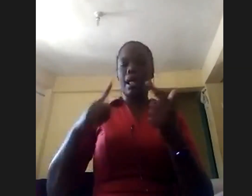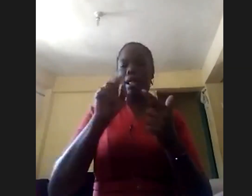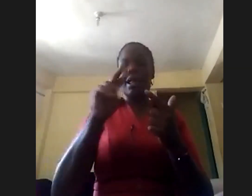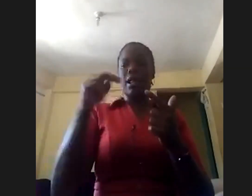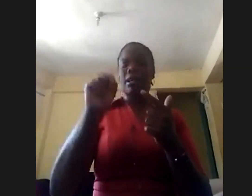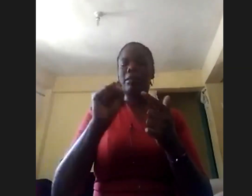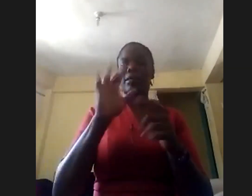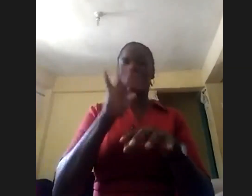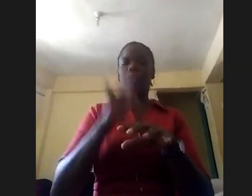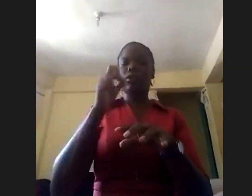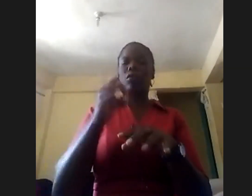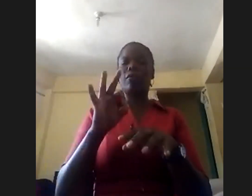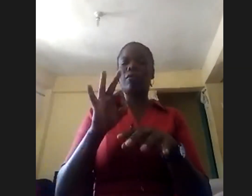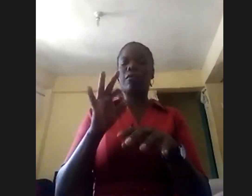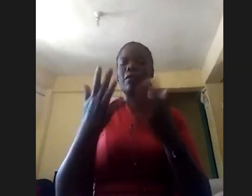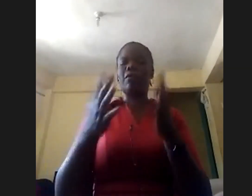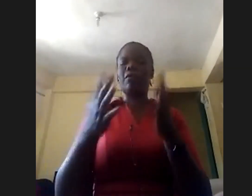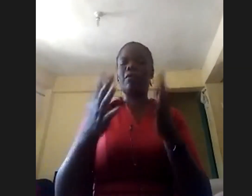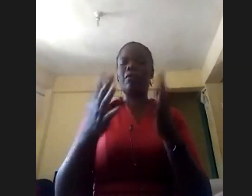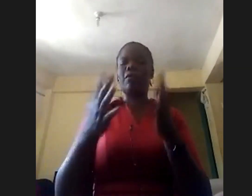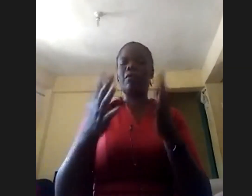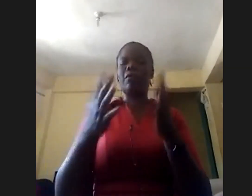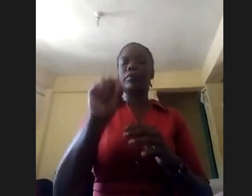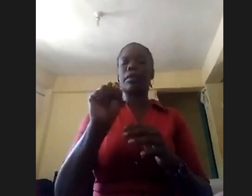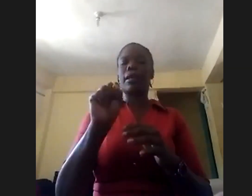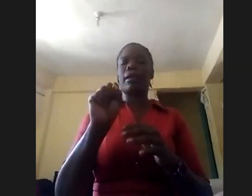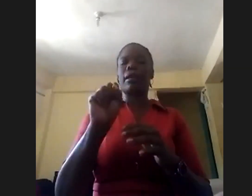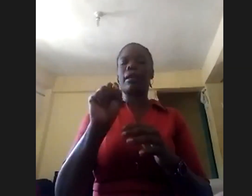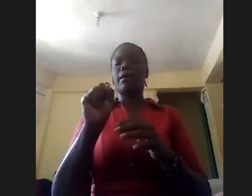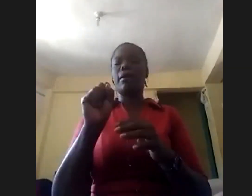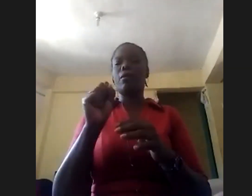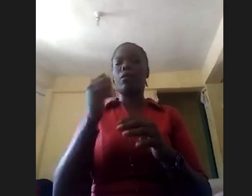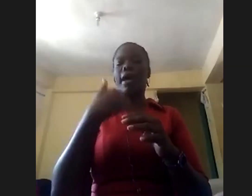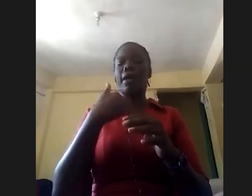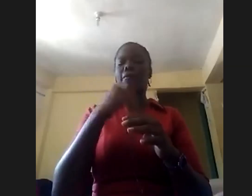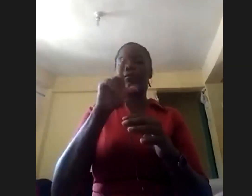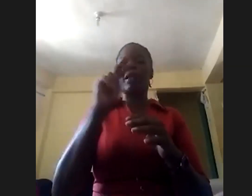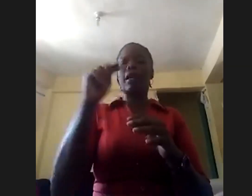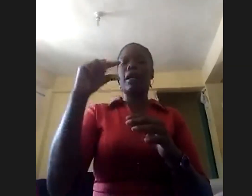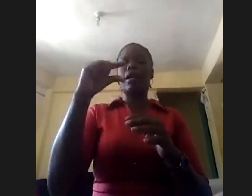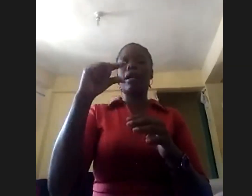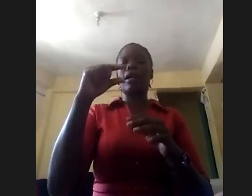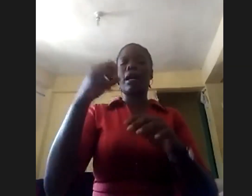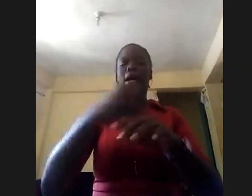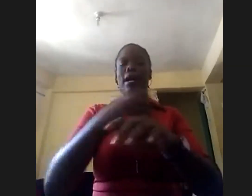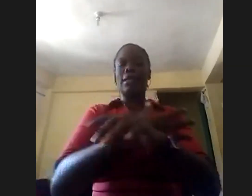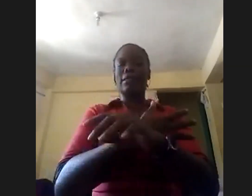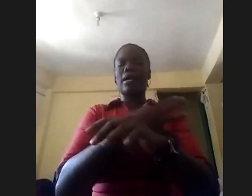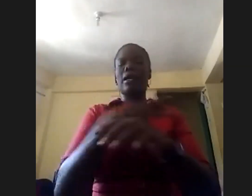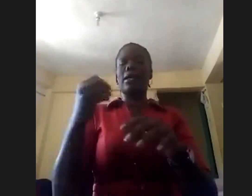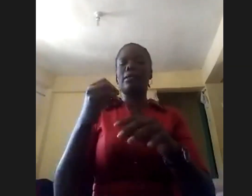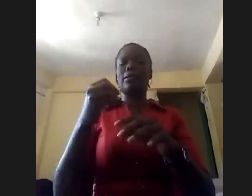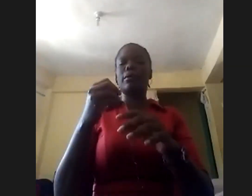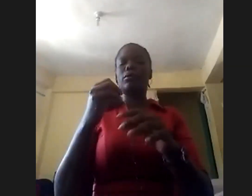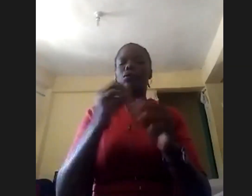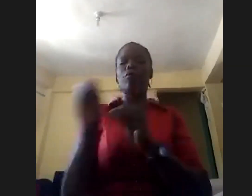the, let me just say, the lung system, and also you have lung cancer and even predisposition to many other cancers